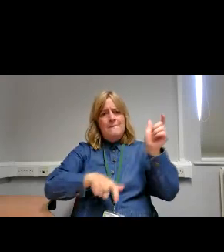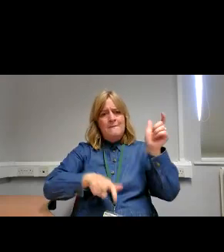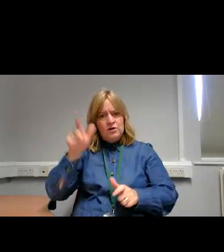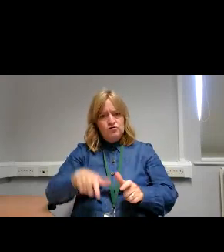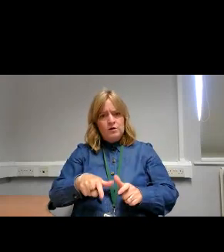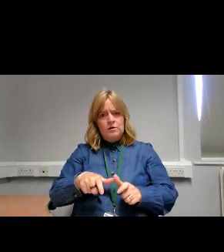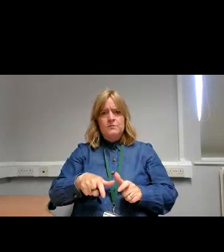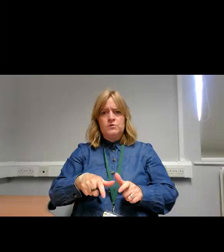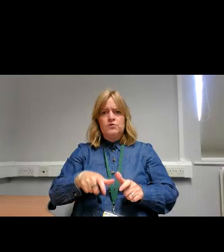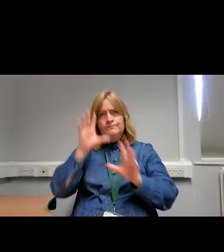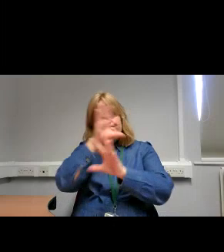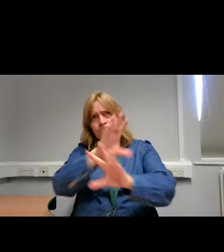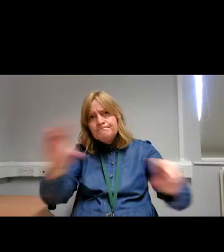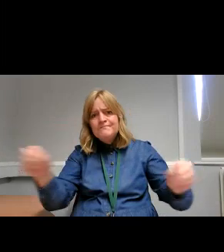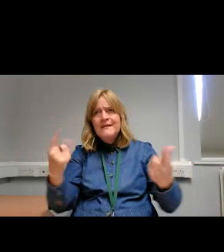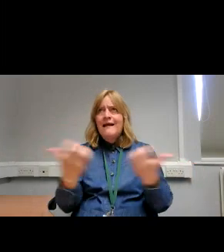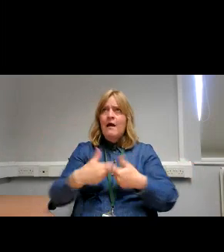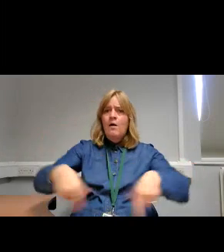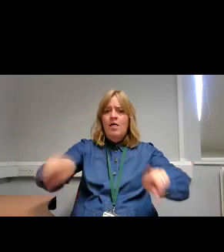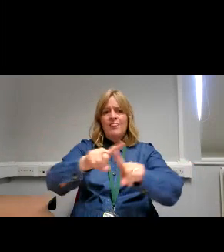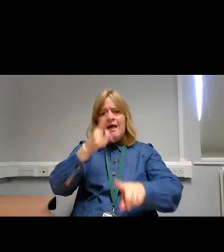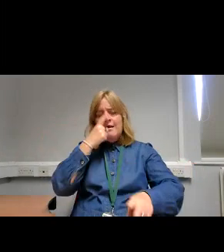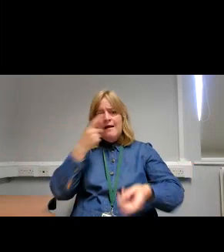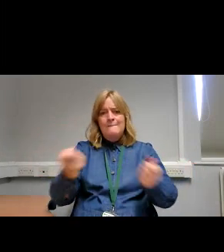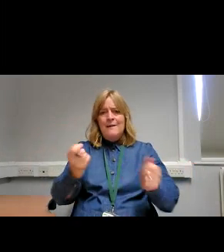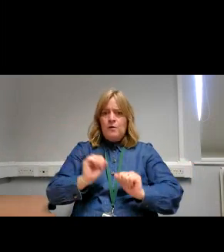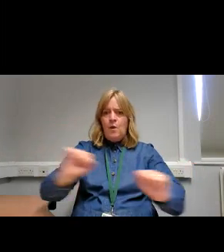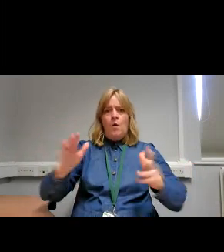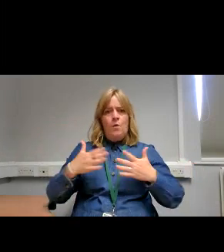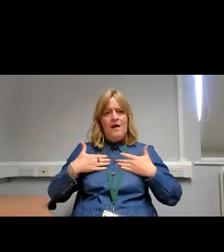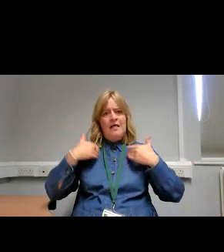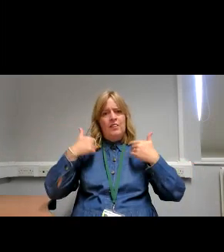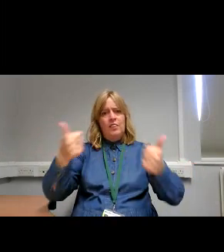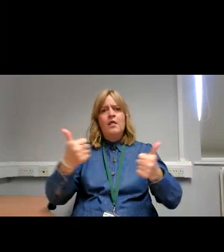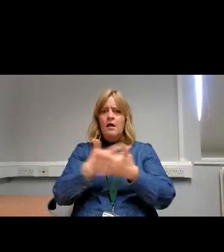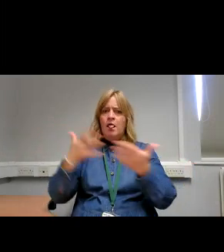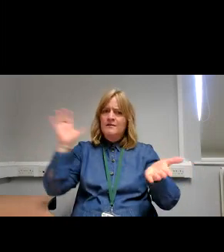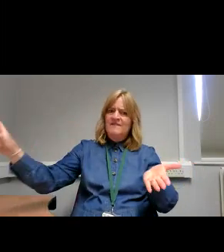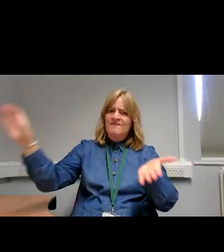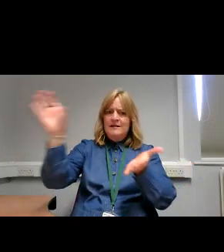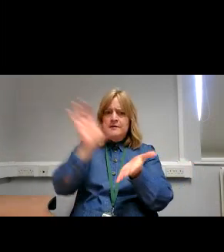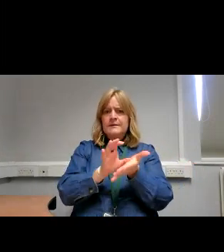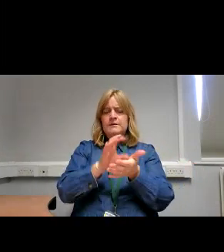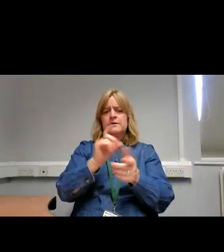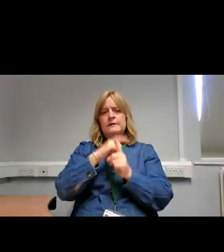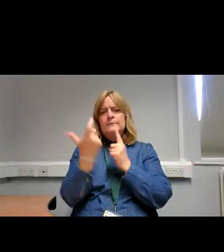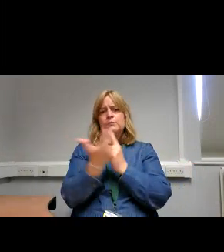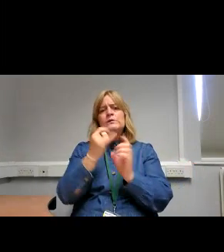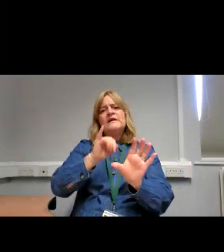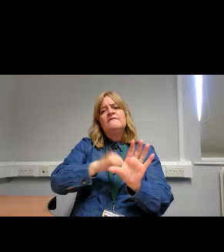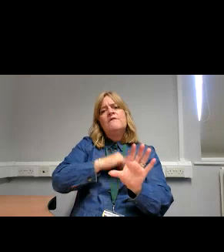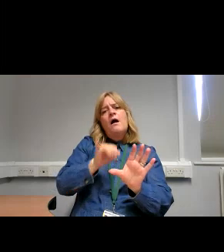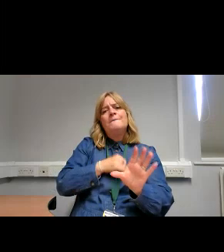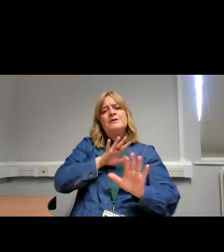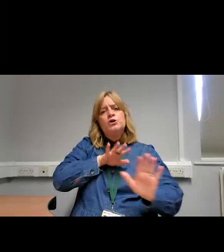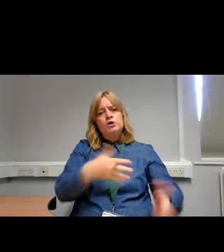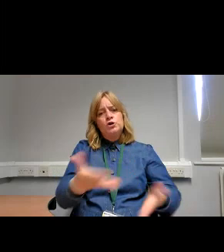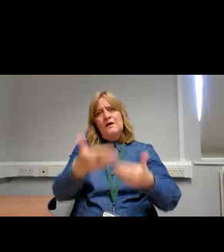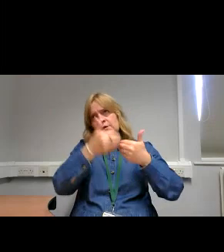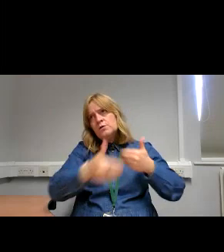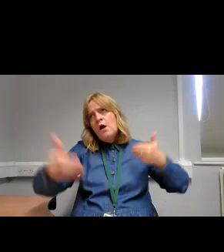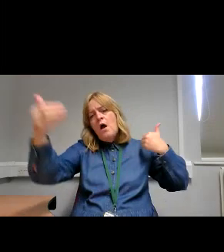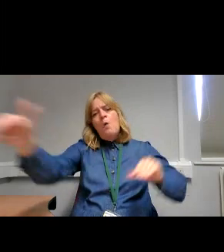use to manage their own health. And there was a lot of investment into community pharmacy services over a 2-year period,